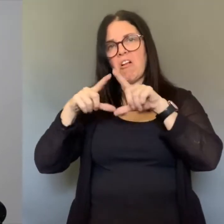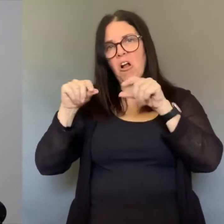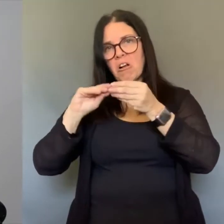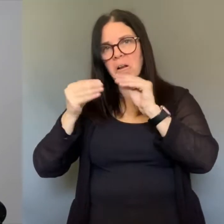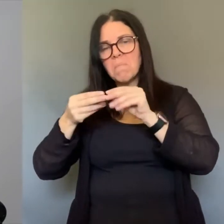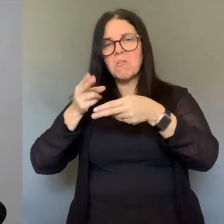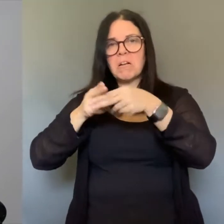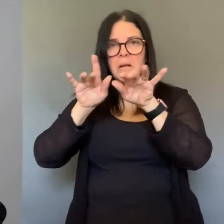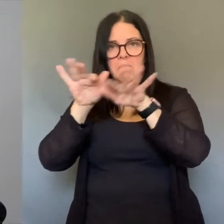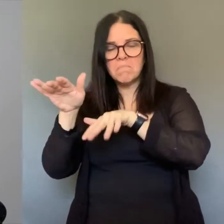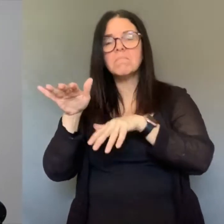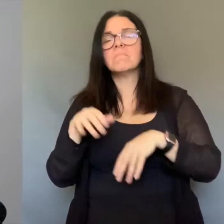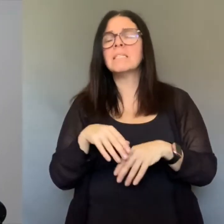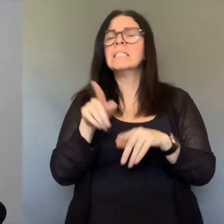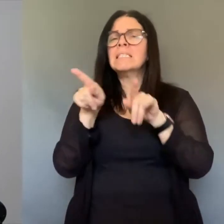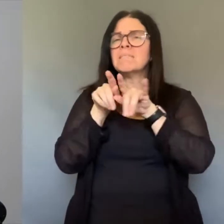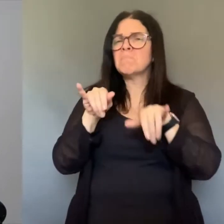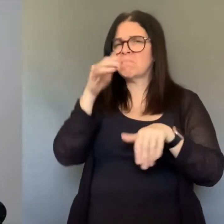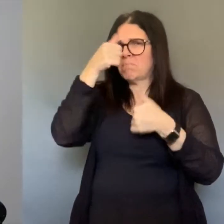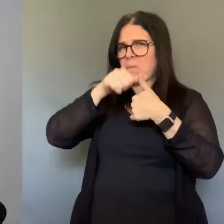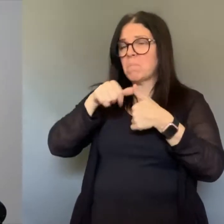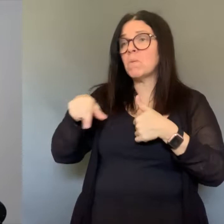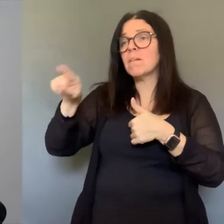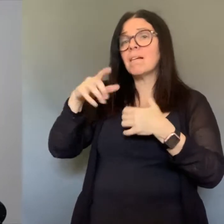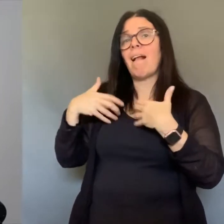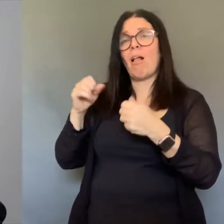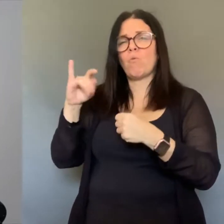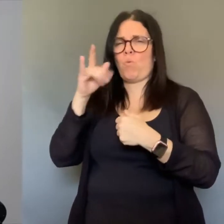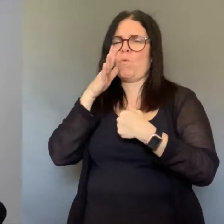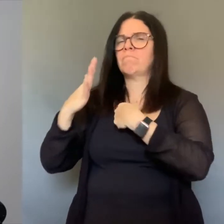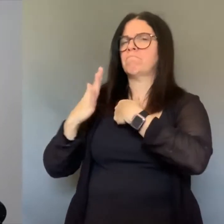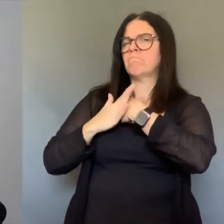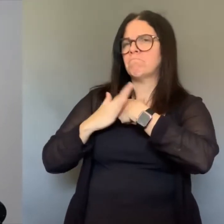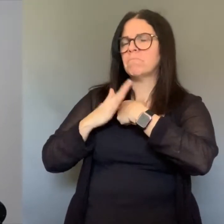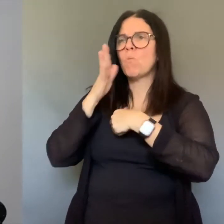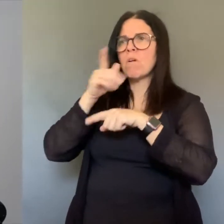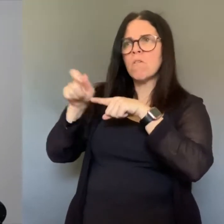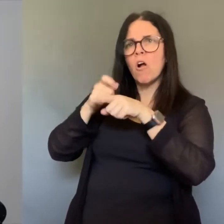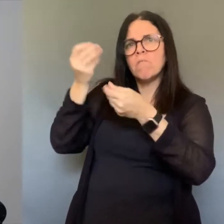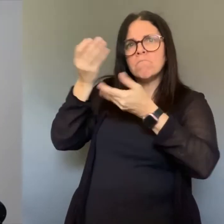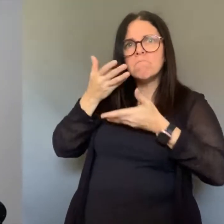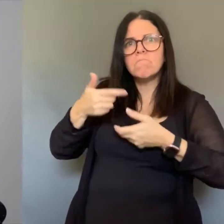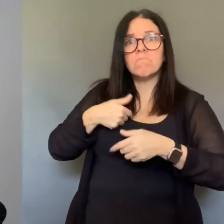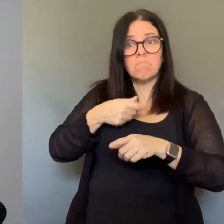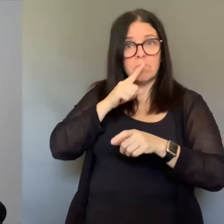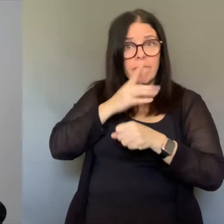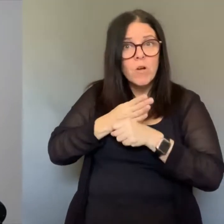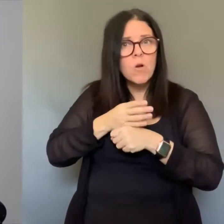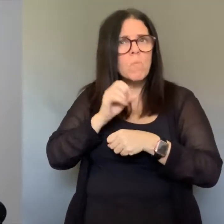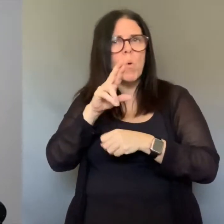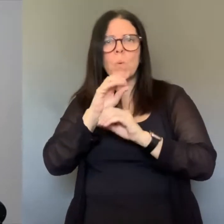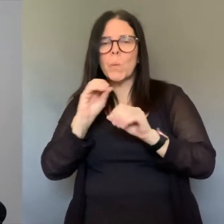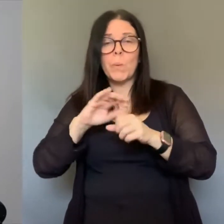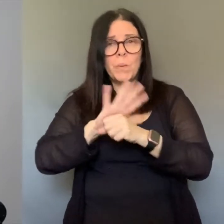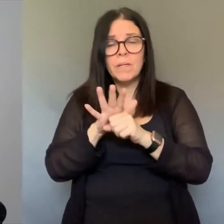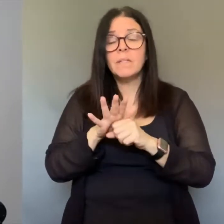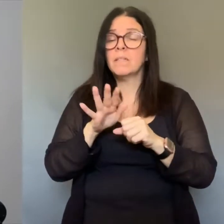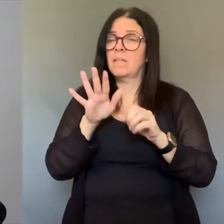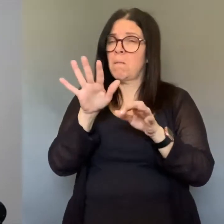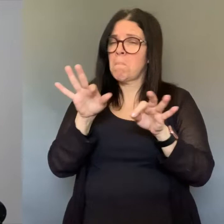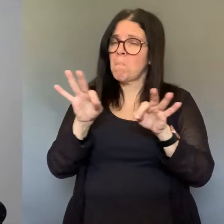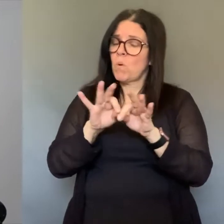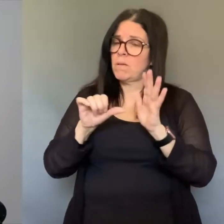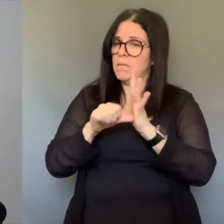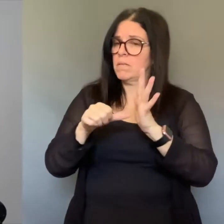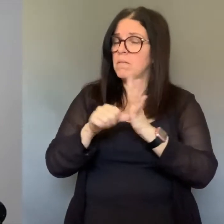portal or the link on our website. Please note that at this time, our health unit staff will continue to follow up with you directly to